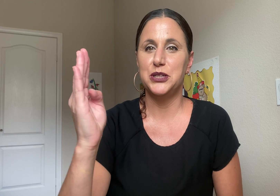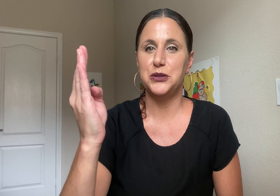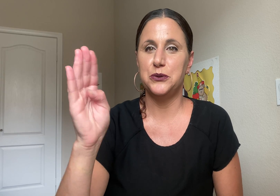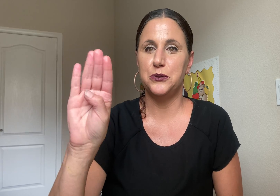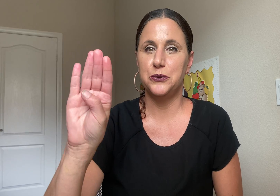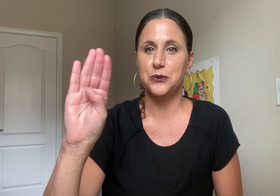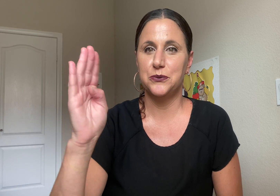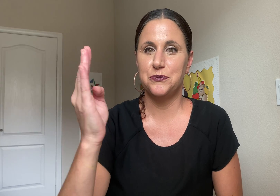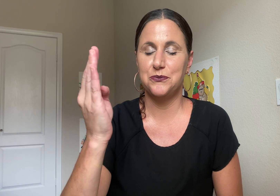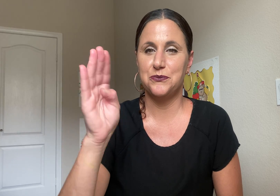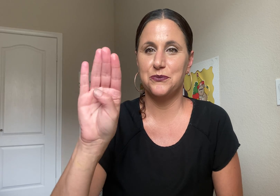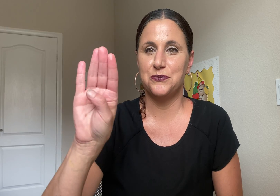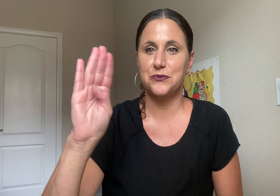Blue.